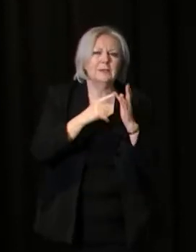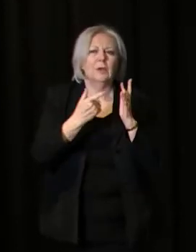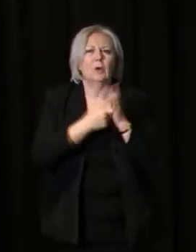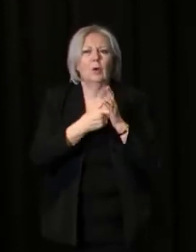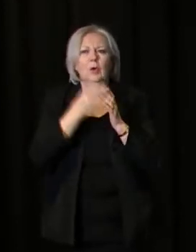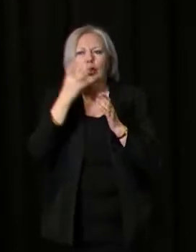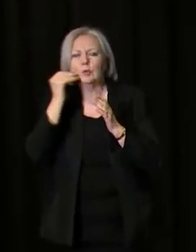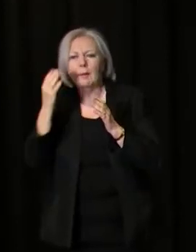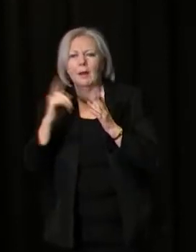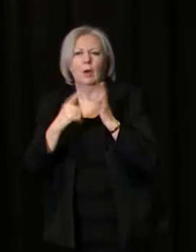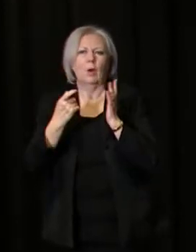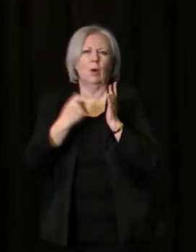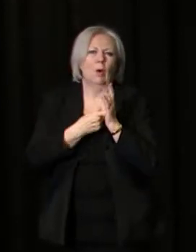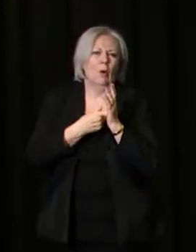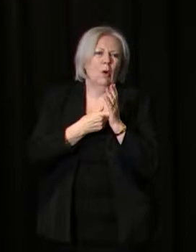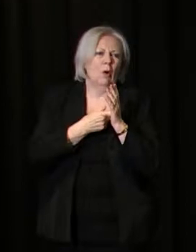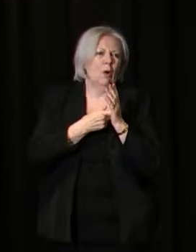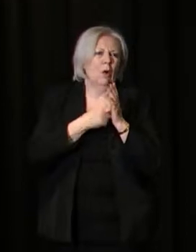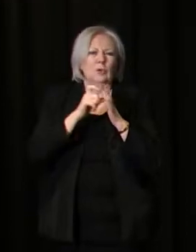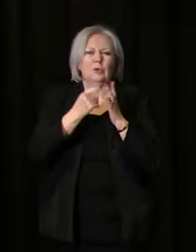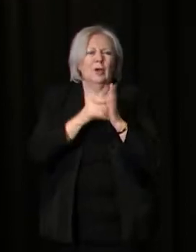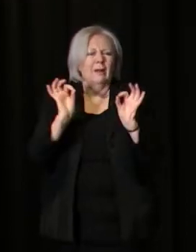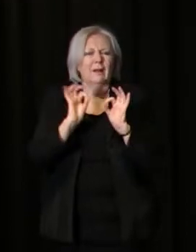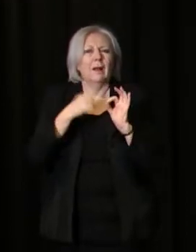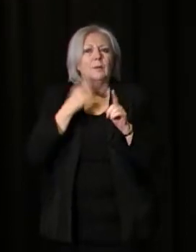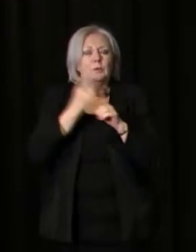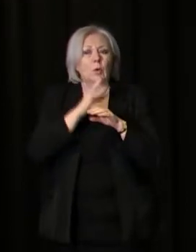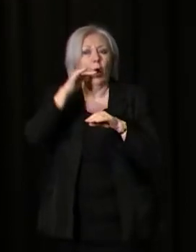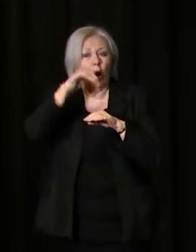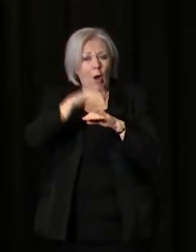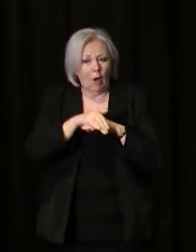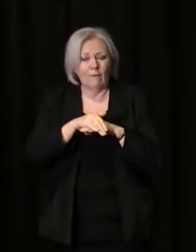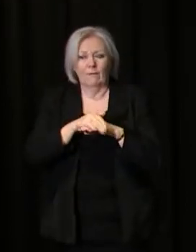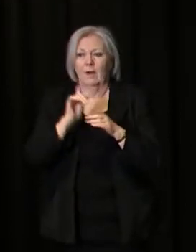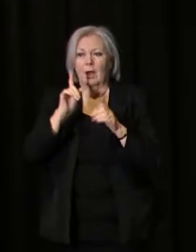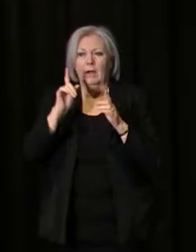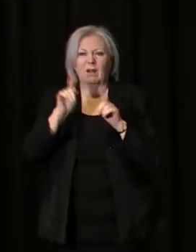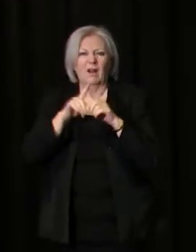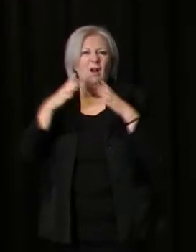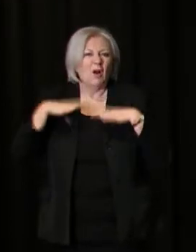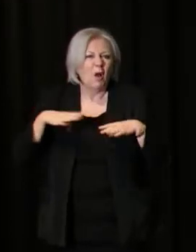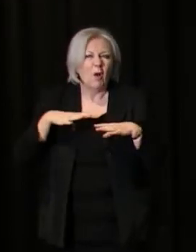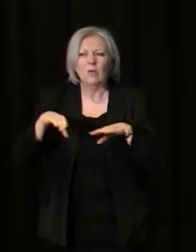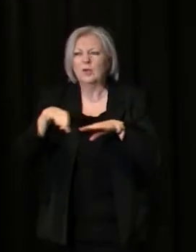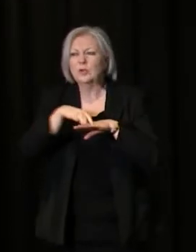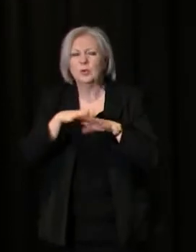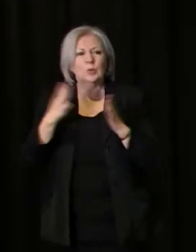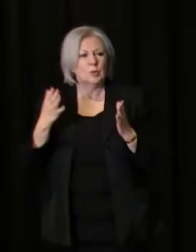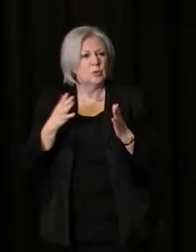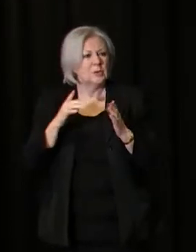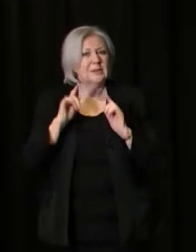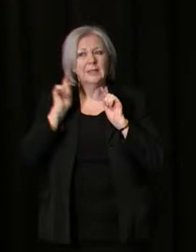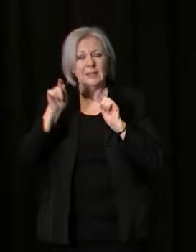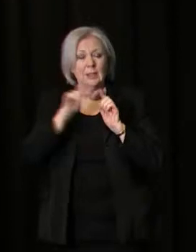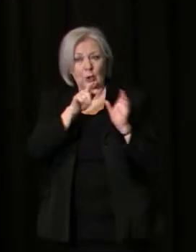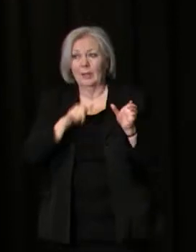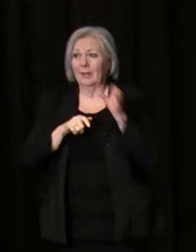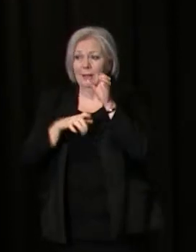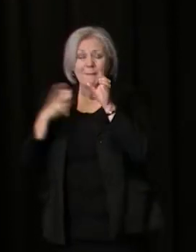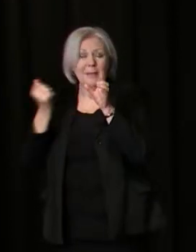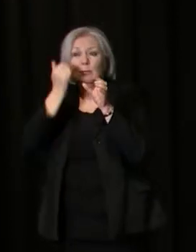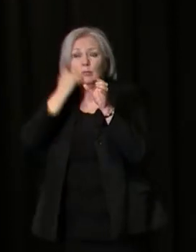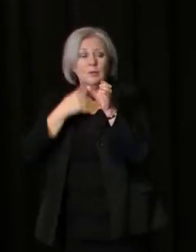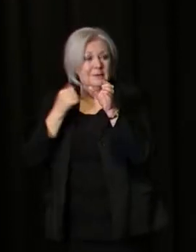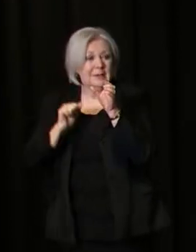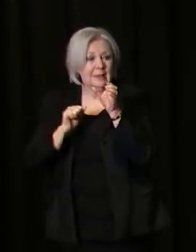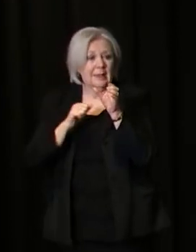be vaccinated because the virus doesn't much care what you're going shopping for. It just doesn't. And you will